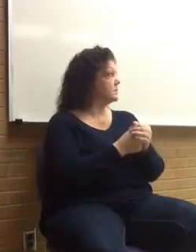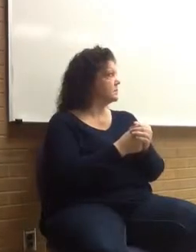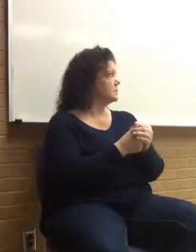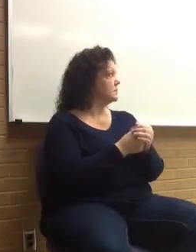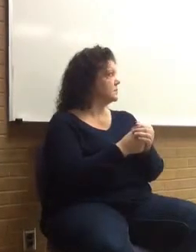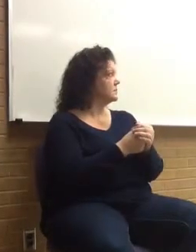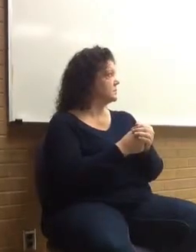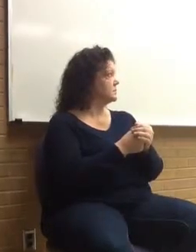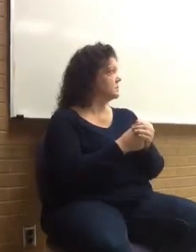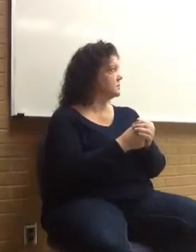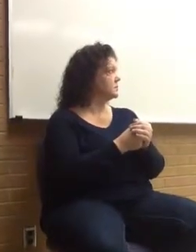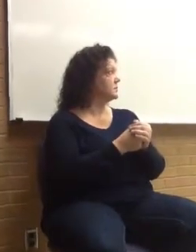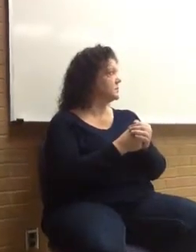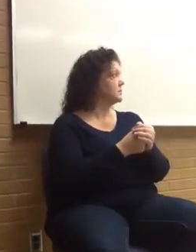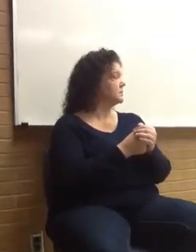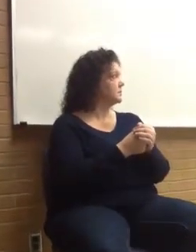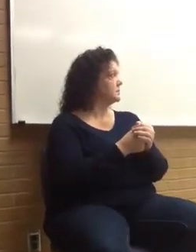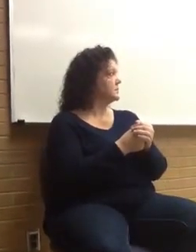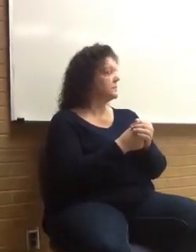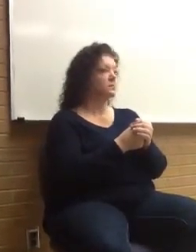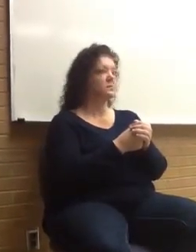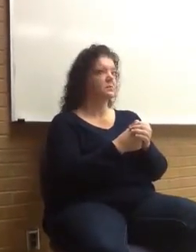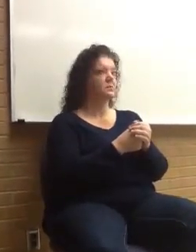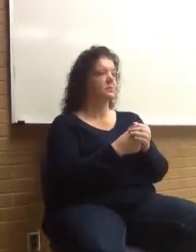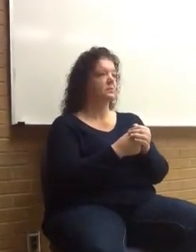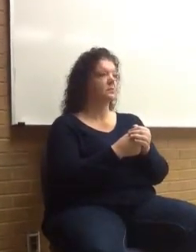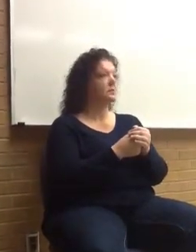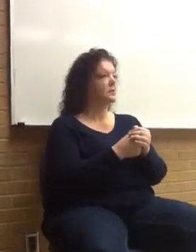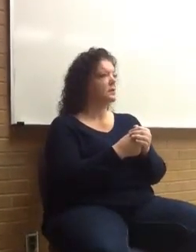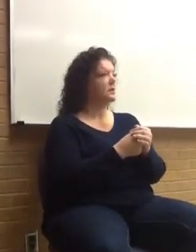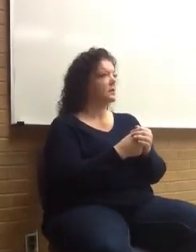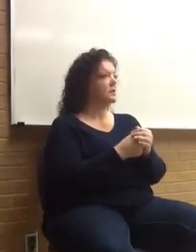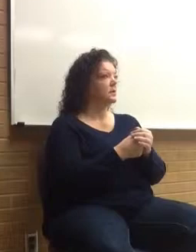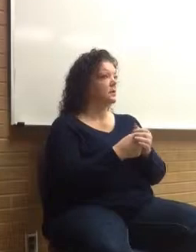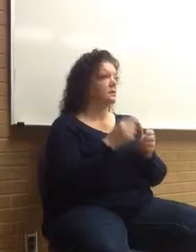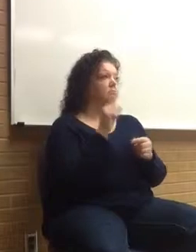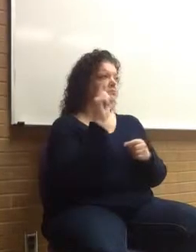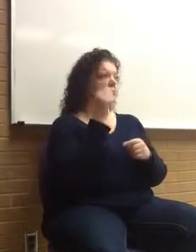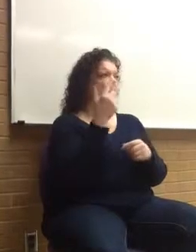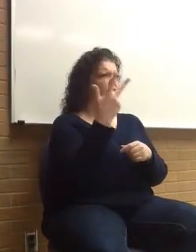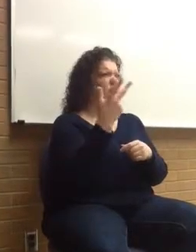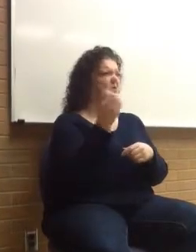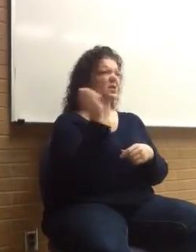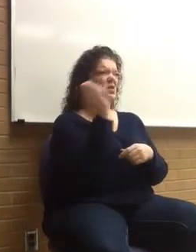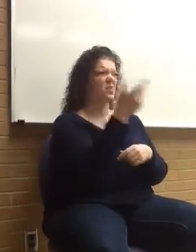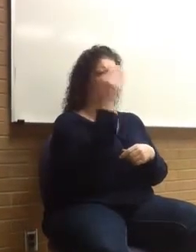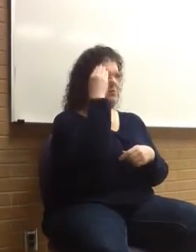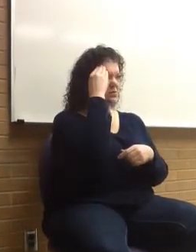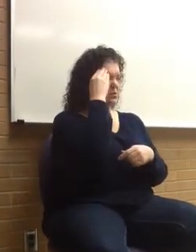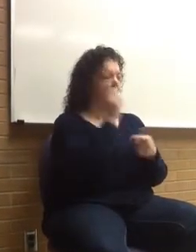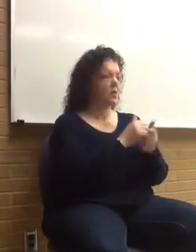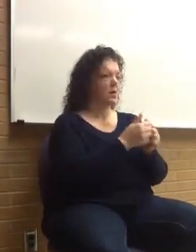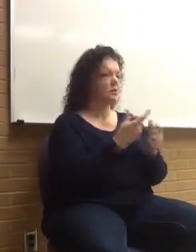this problem for the last one, not the first three. The first three, all of you know how to do it. But watch this. The